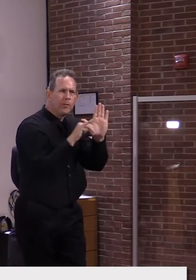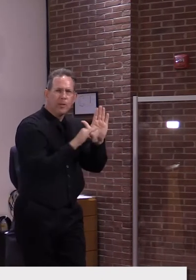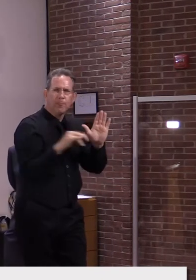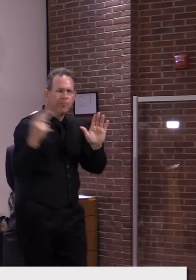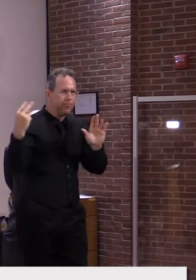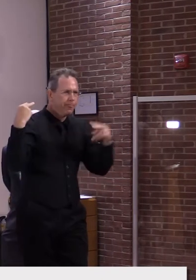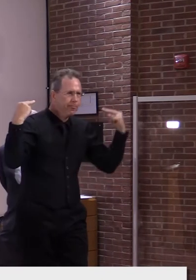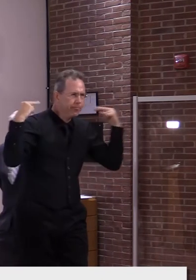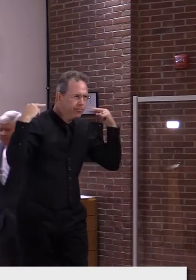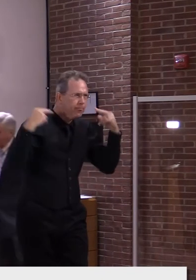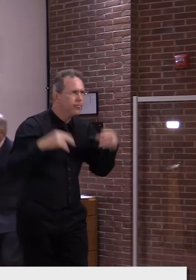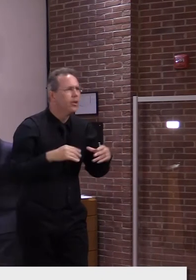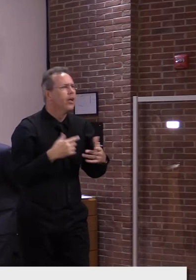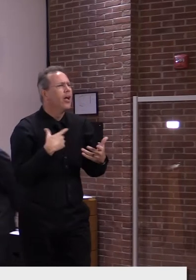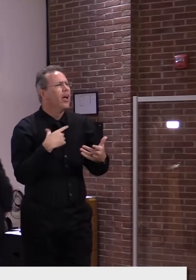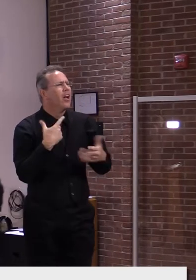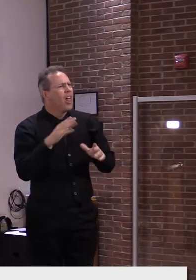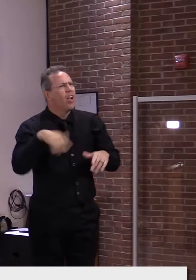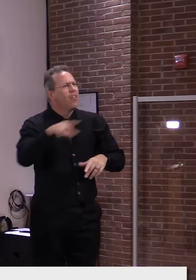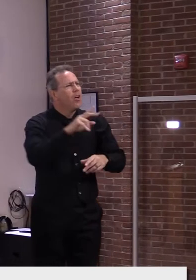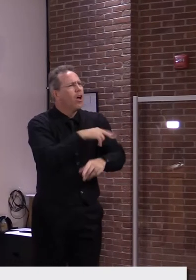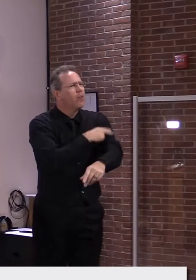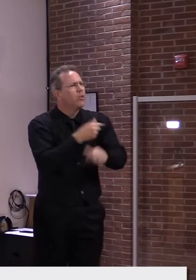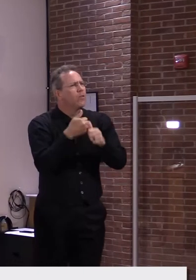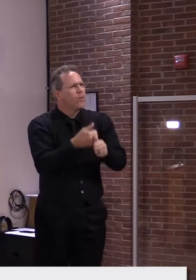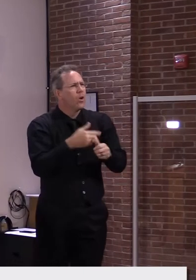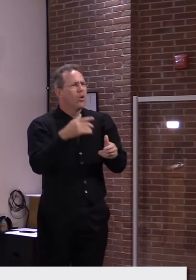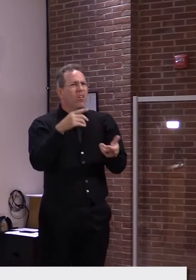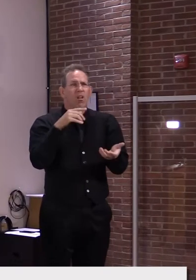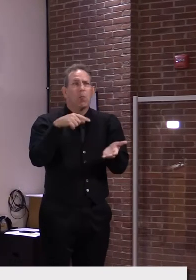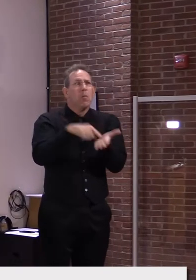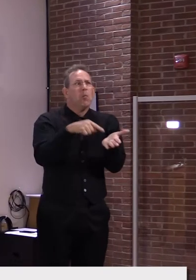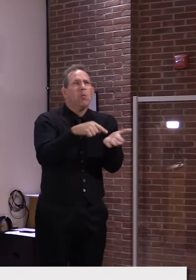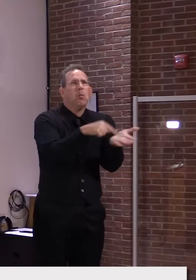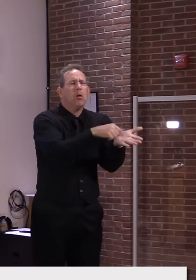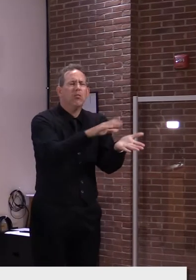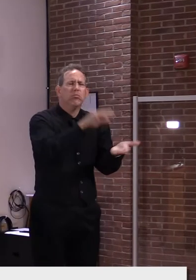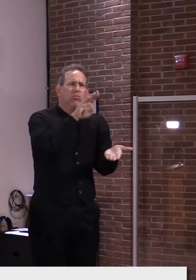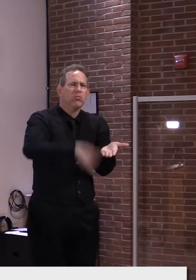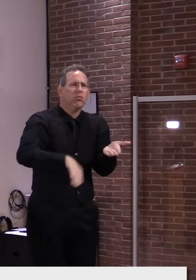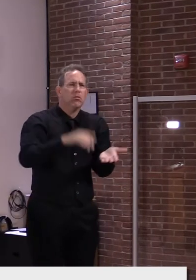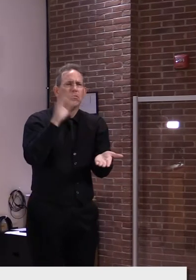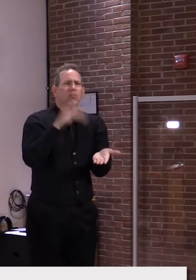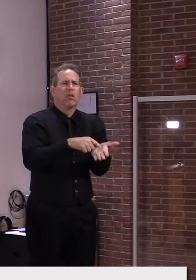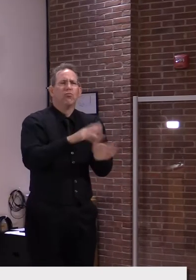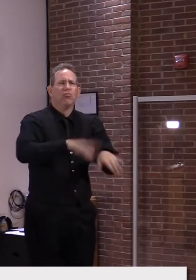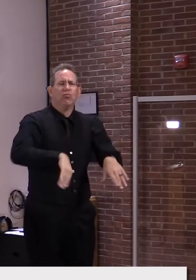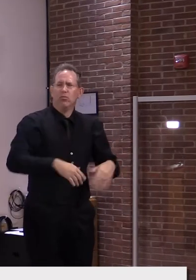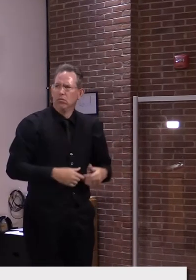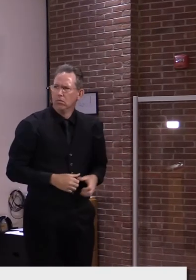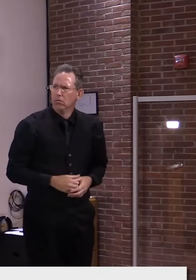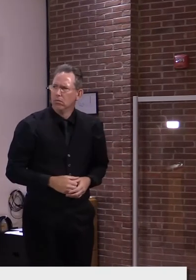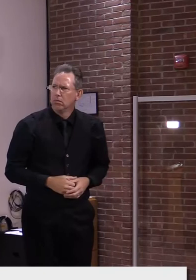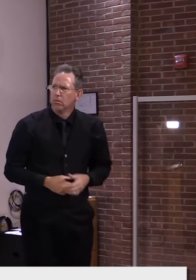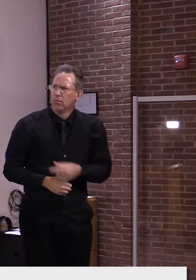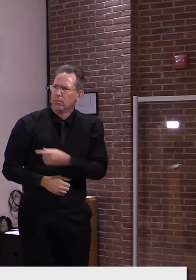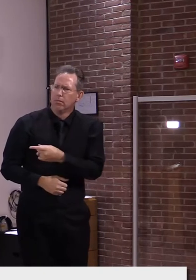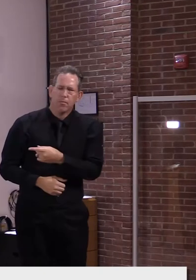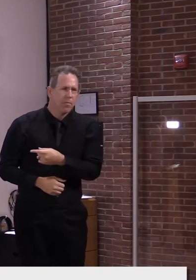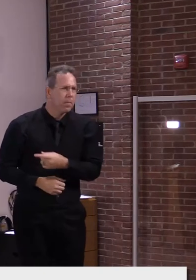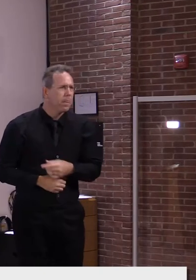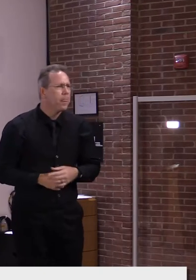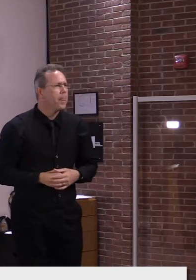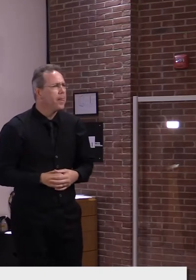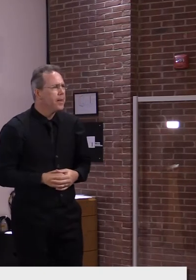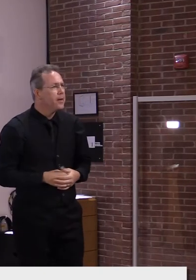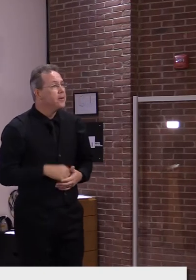continue to bill out these tests. Right. Well, as you know, the tests are free, but at